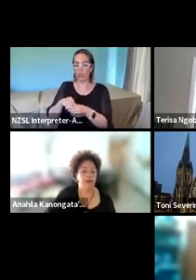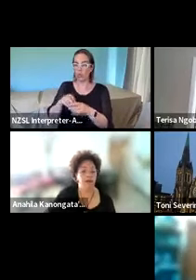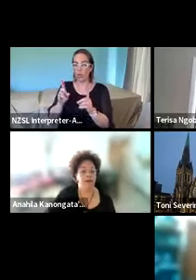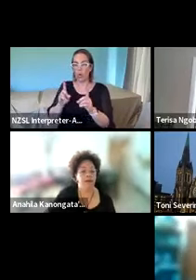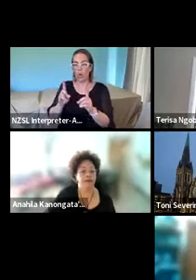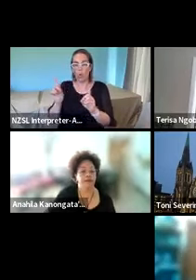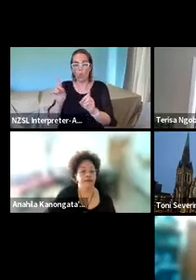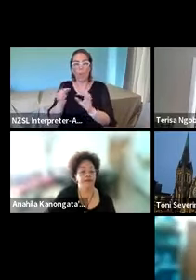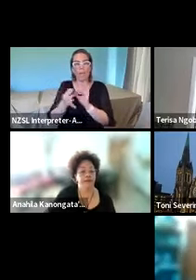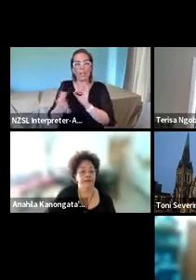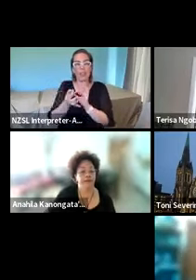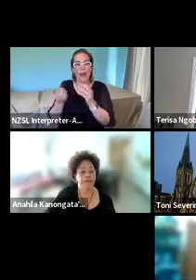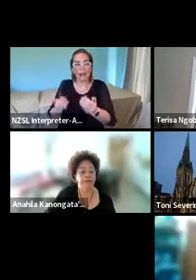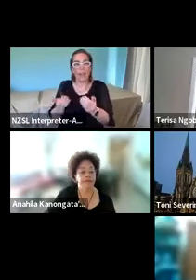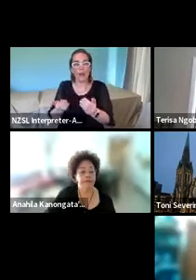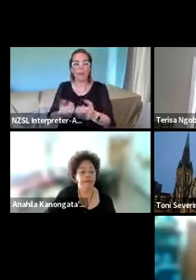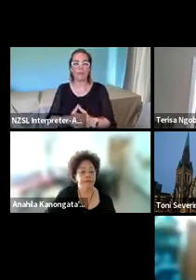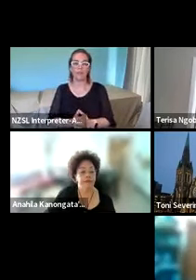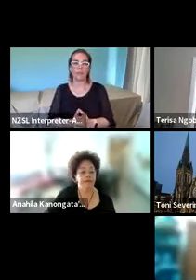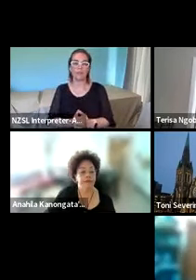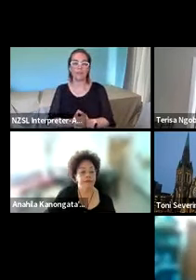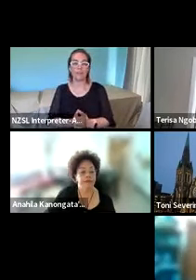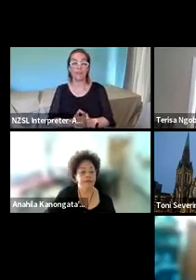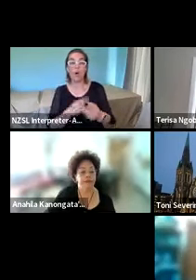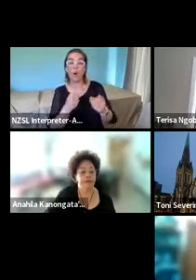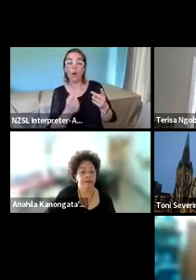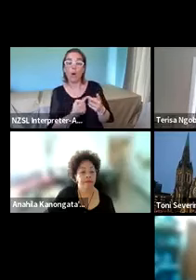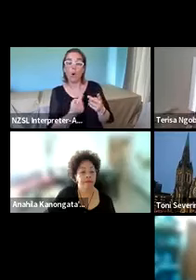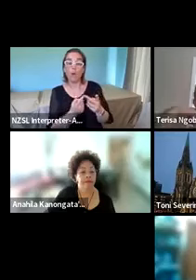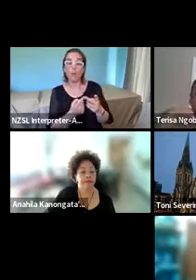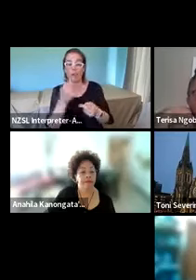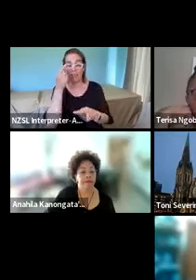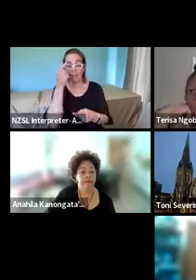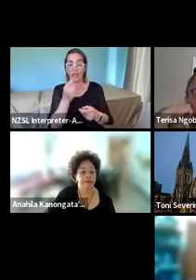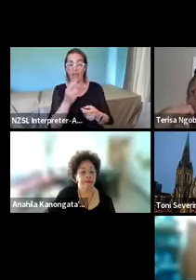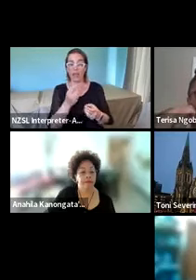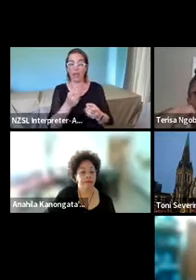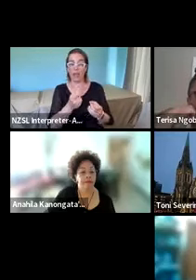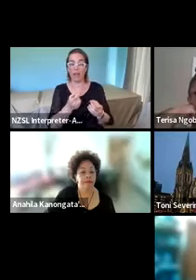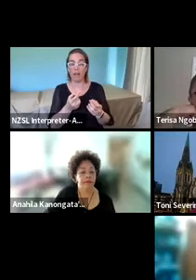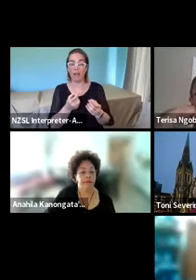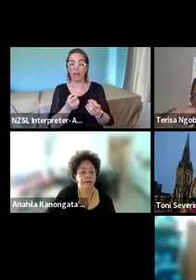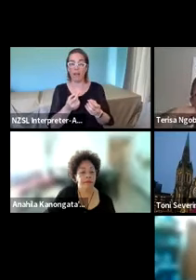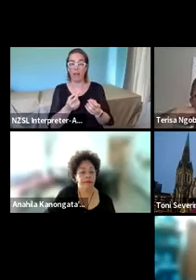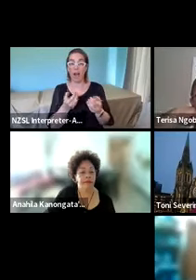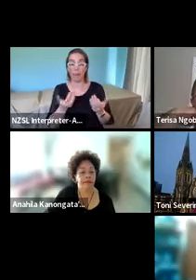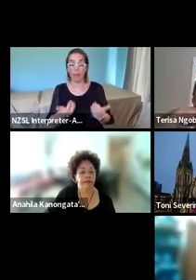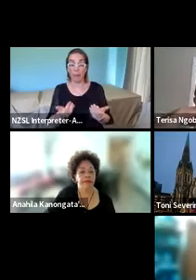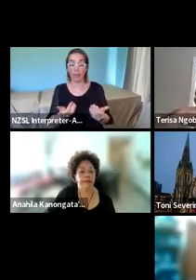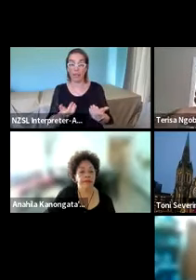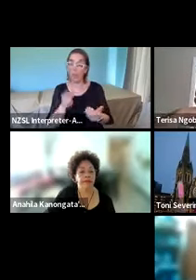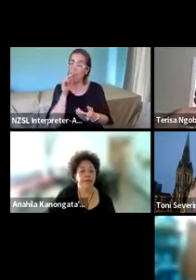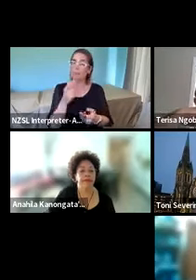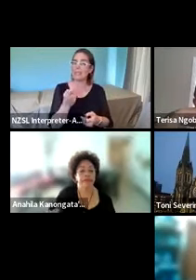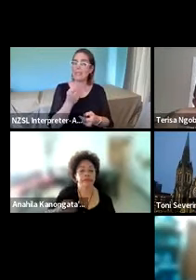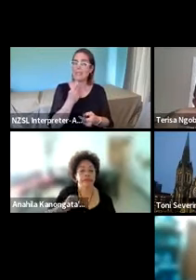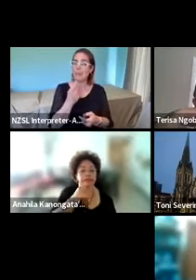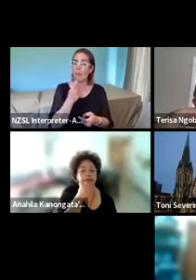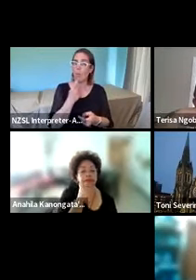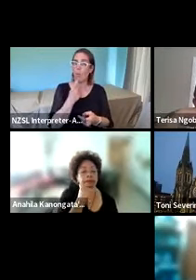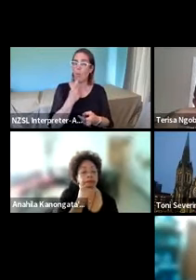something like that. I think initially too, we can probably have something that's maybe a little on the simple side as we get